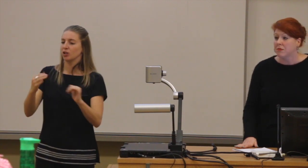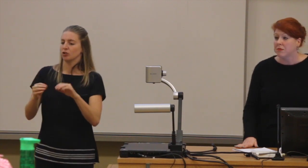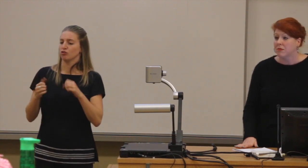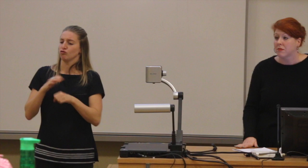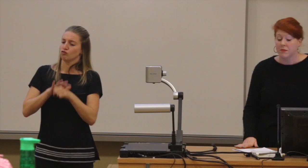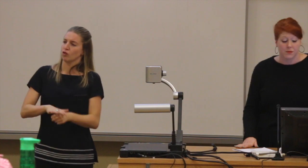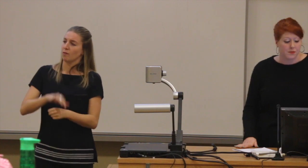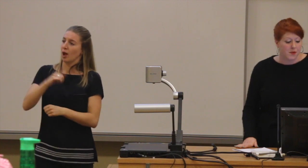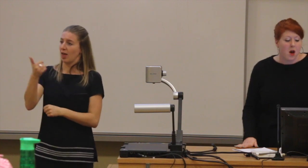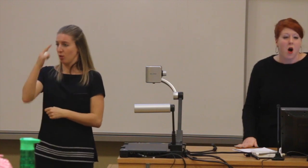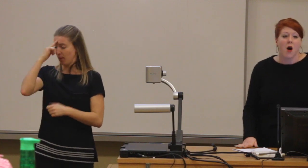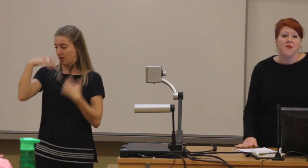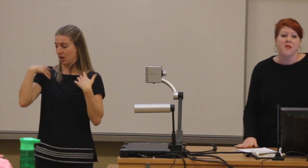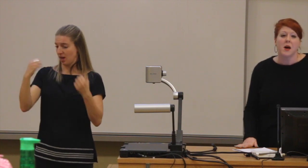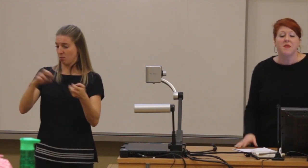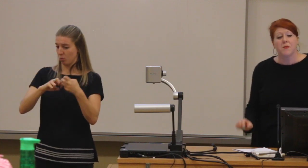problem.